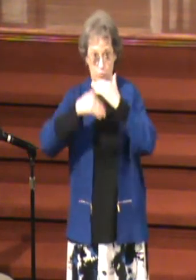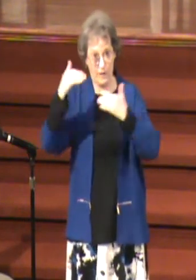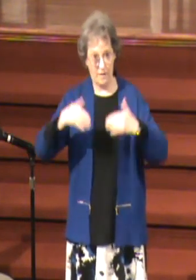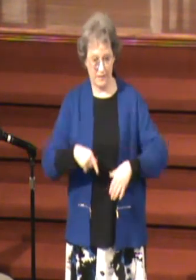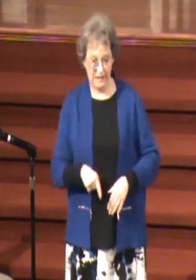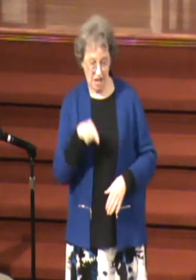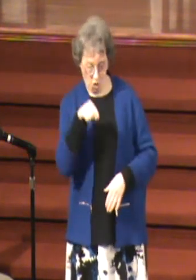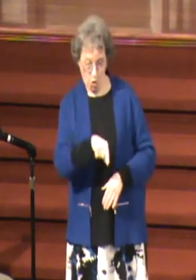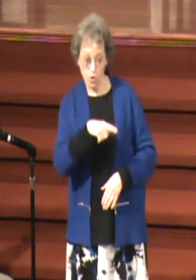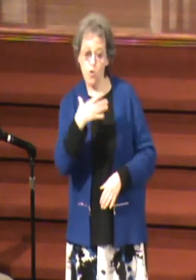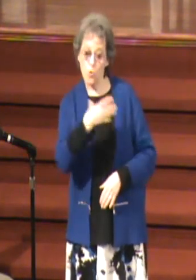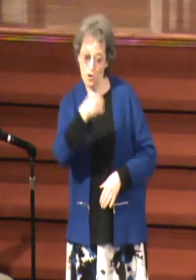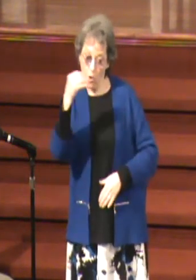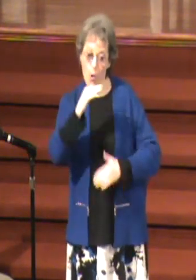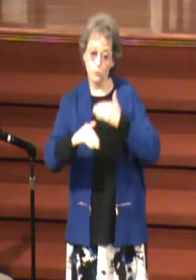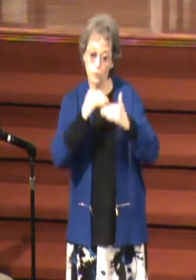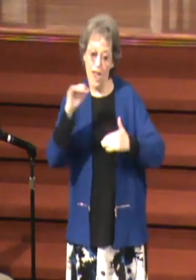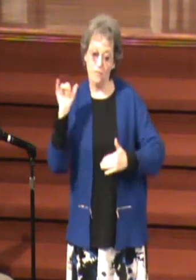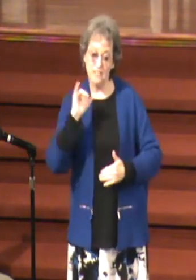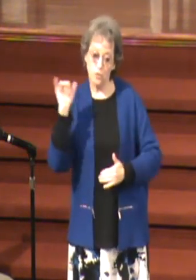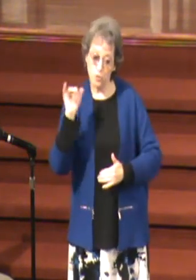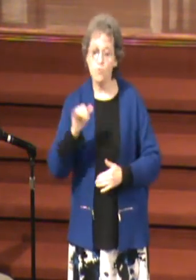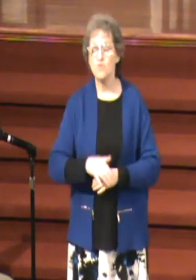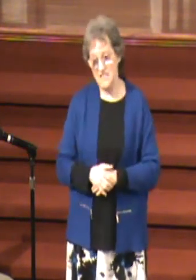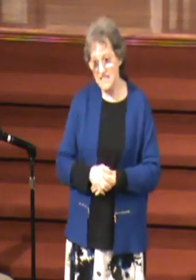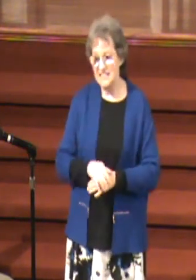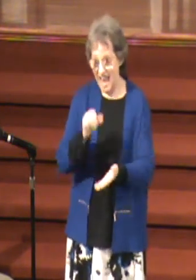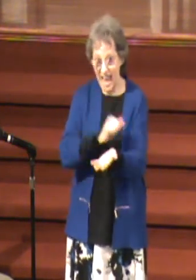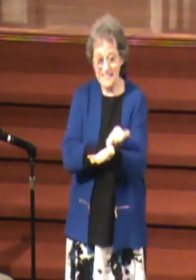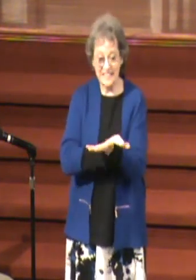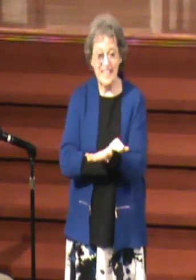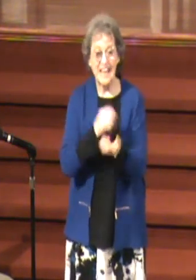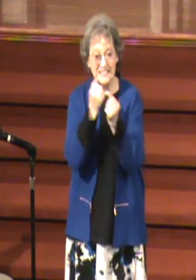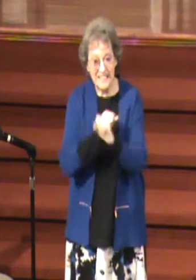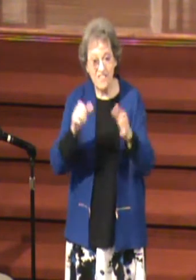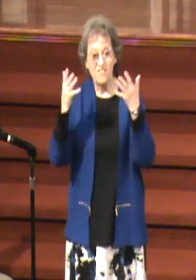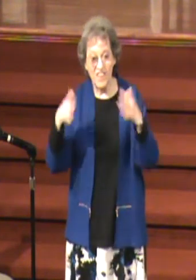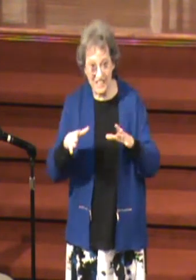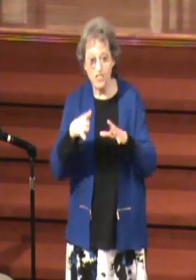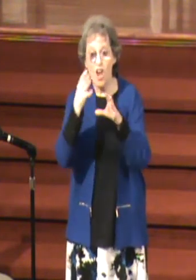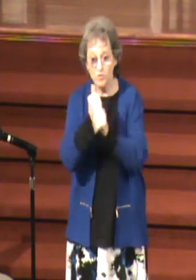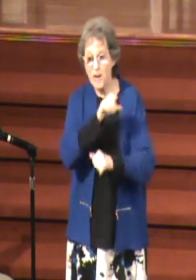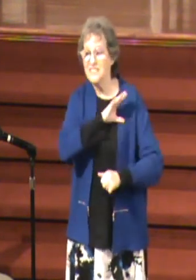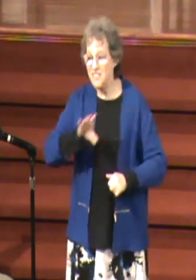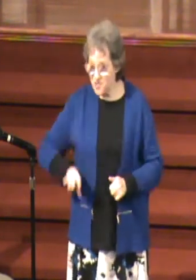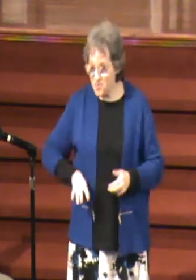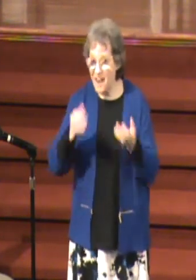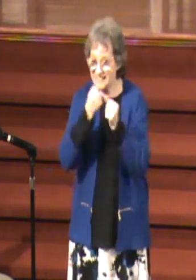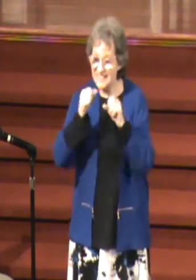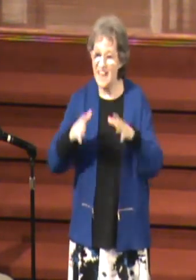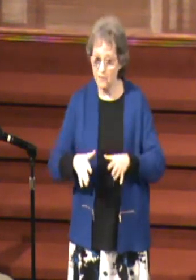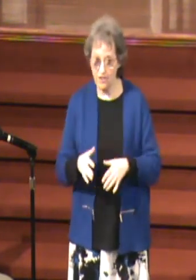could have eternal life. And to that, trusted Christ as her Savior. And as a result of that,